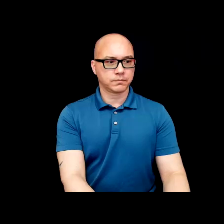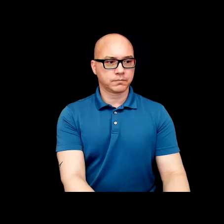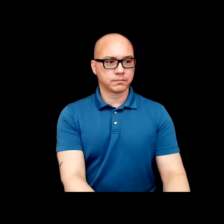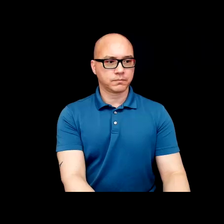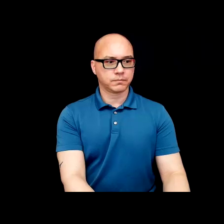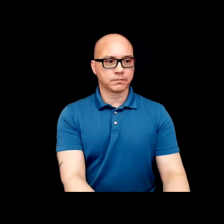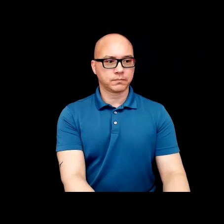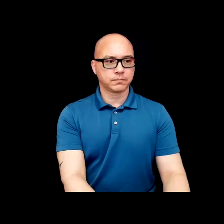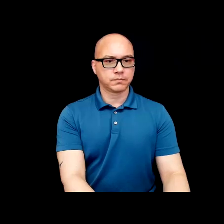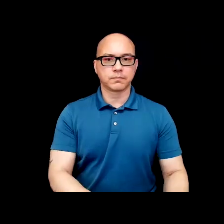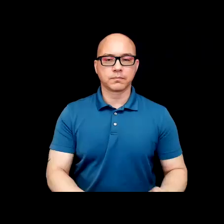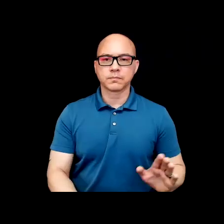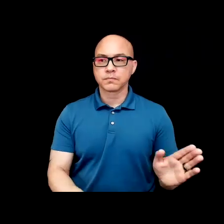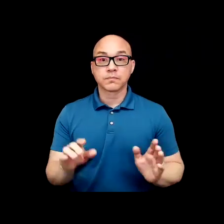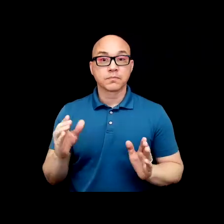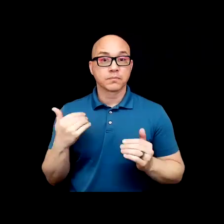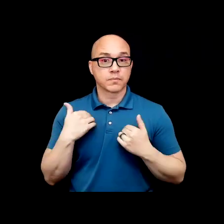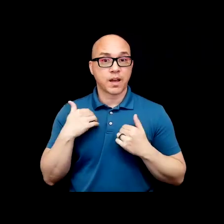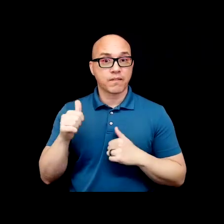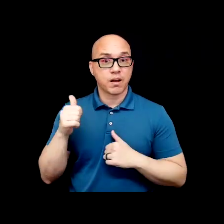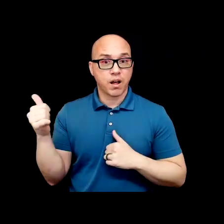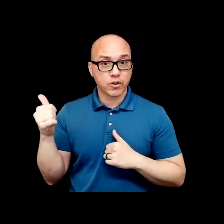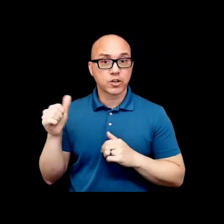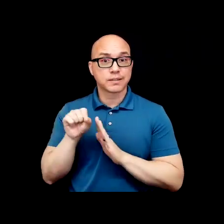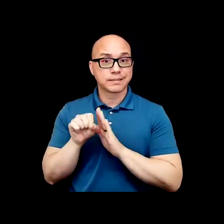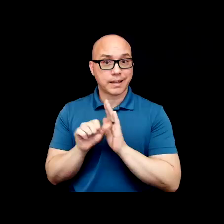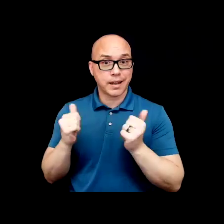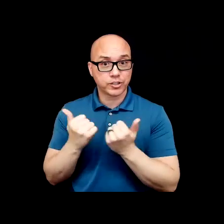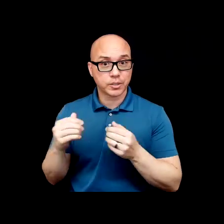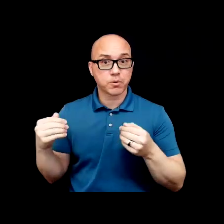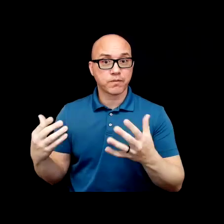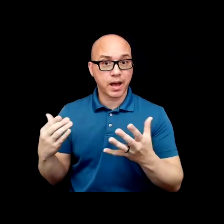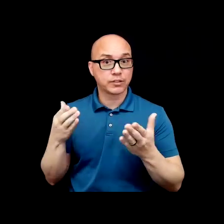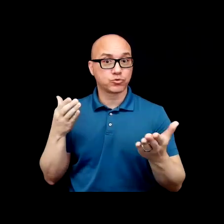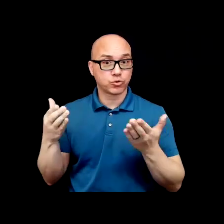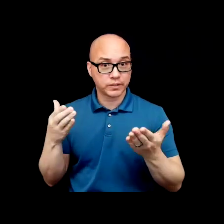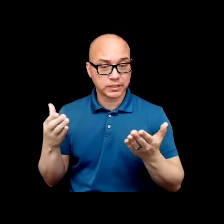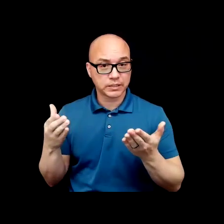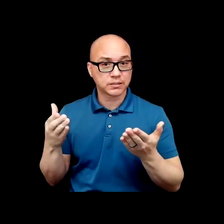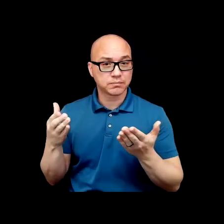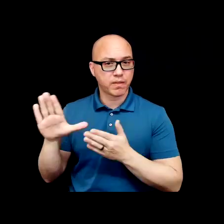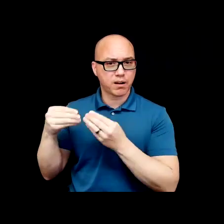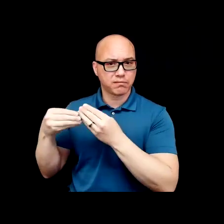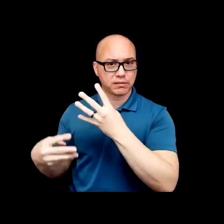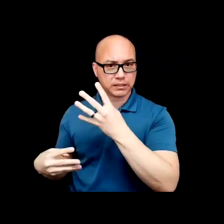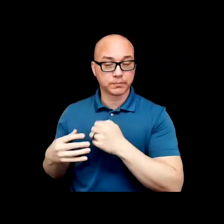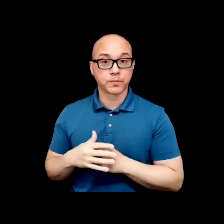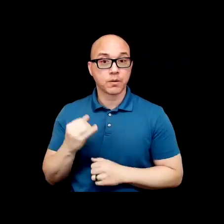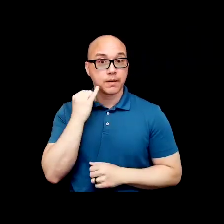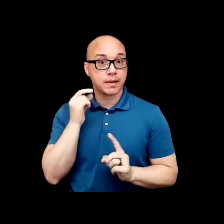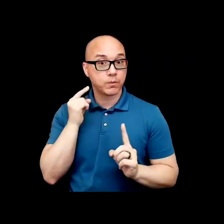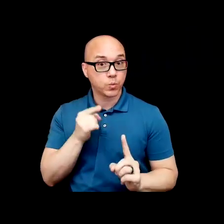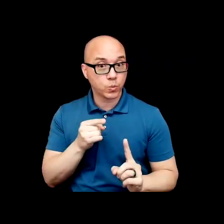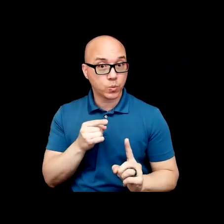benefits planning just as a part of their sort of menu of services. So if you or anyone you're working with is receiving services from a state